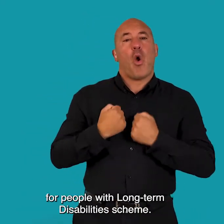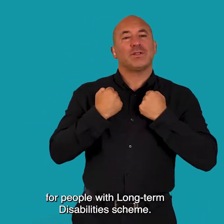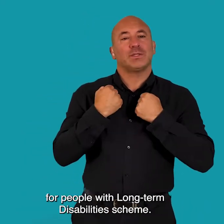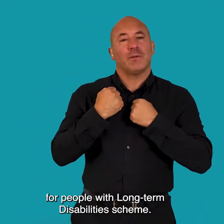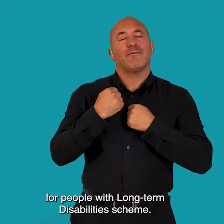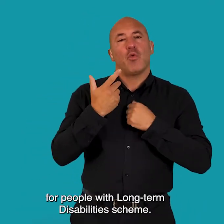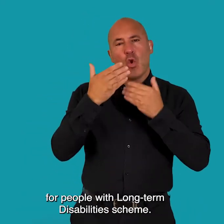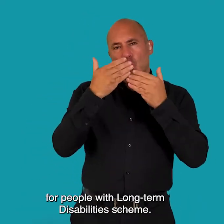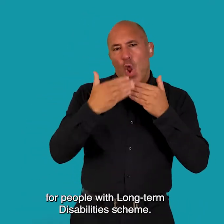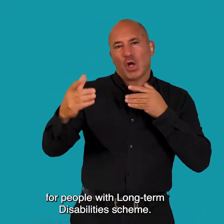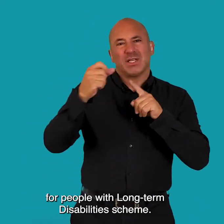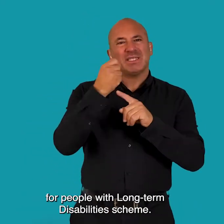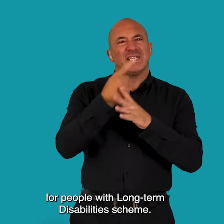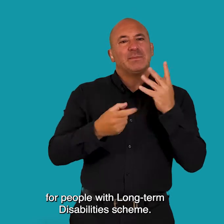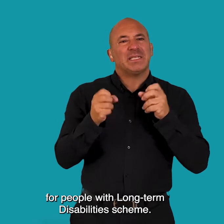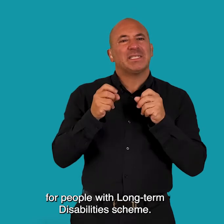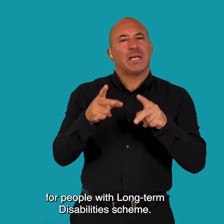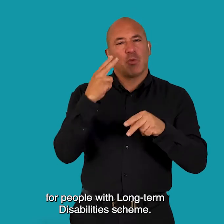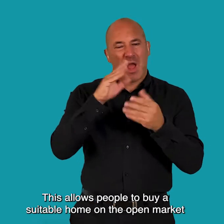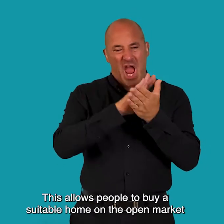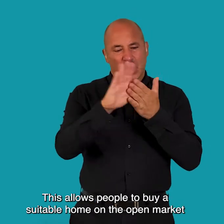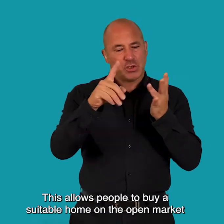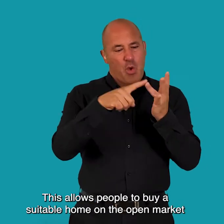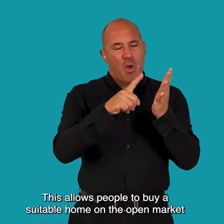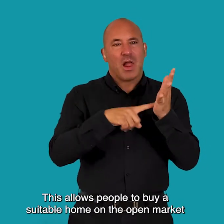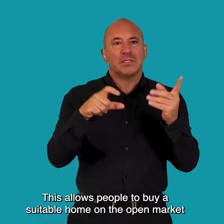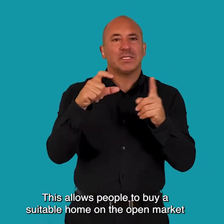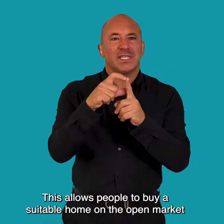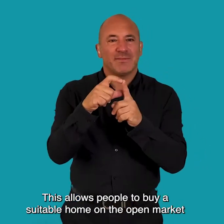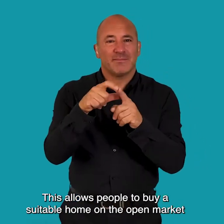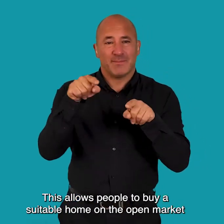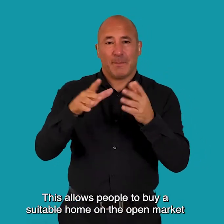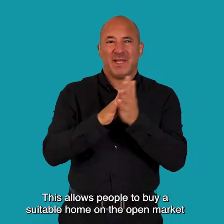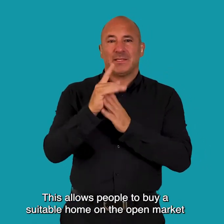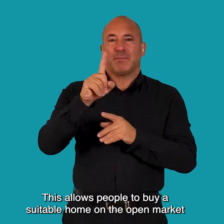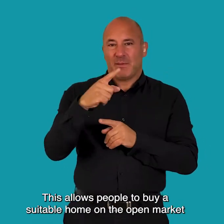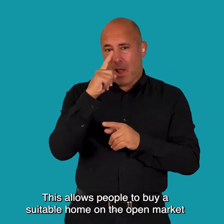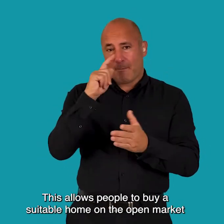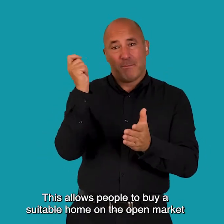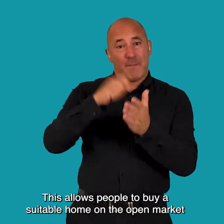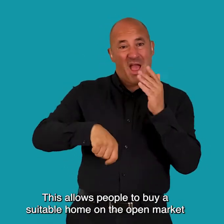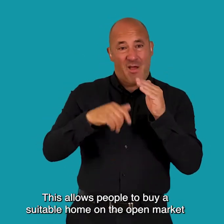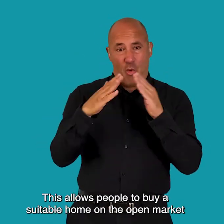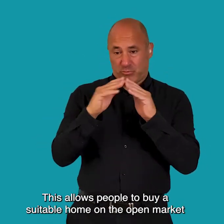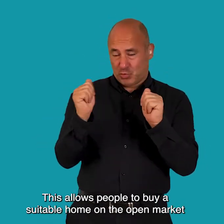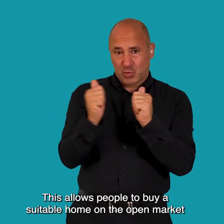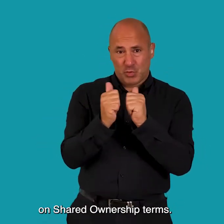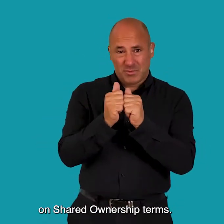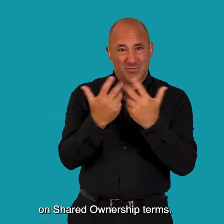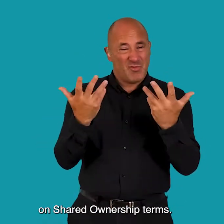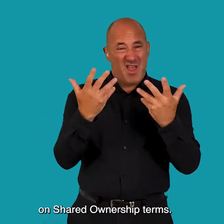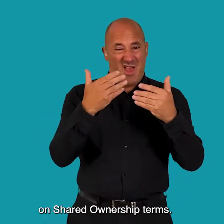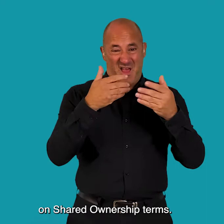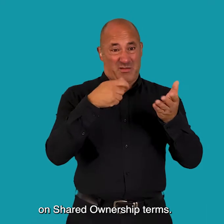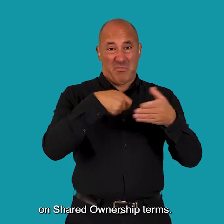Long-Term Disability Scheme. This allows people to buy a suitable home on the open market on shared ownership